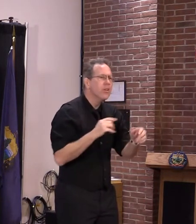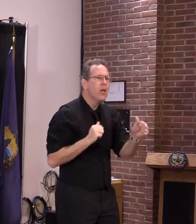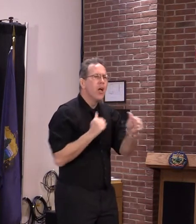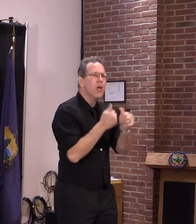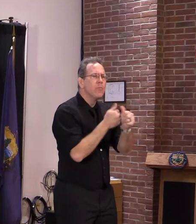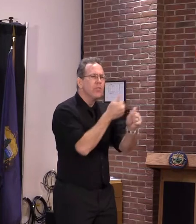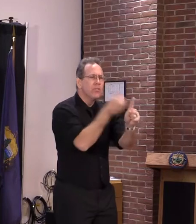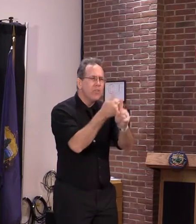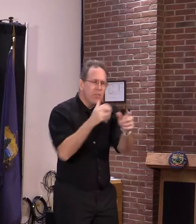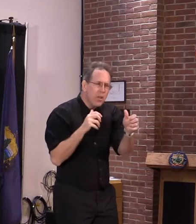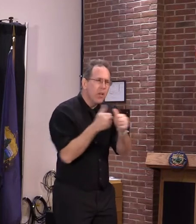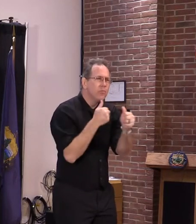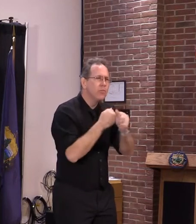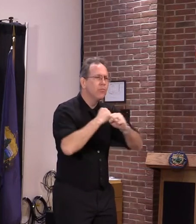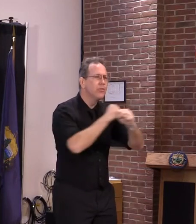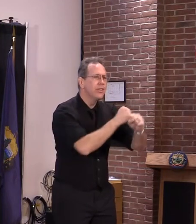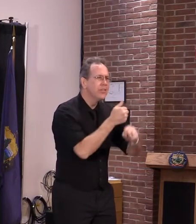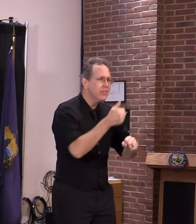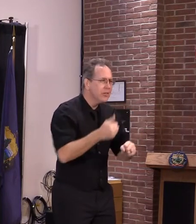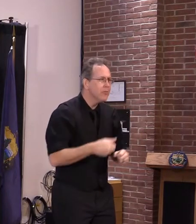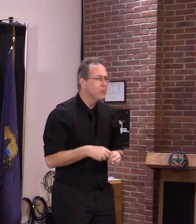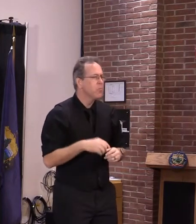Levine?